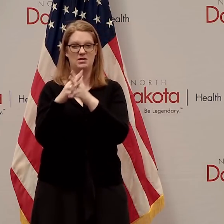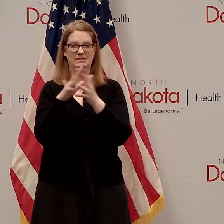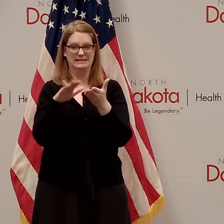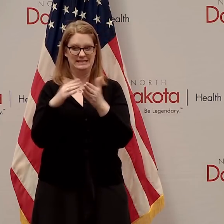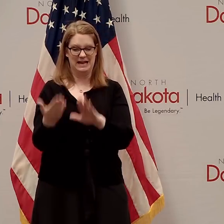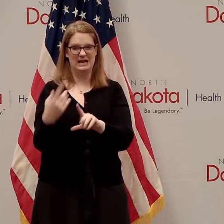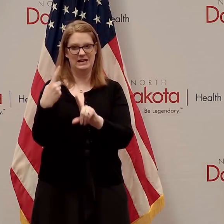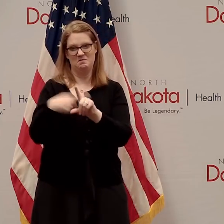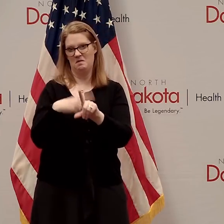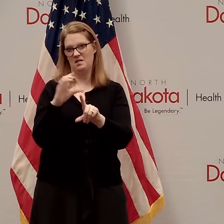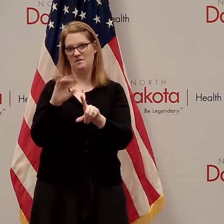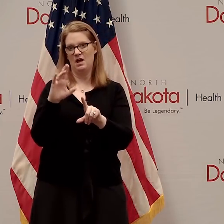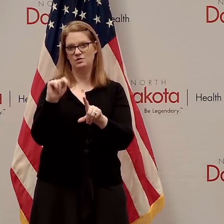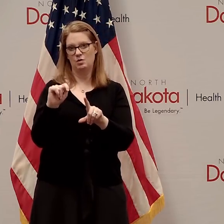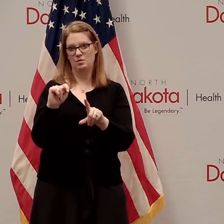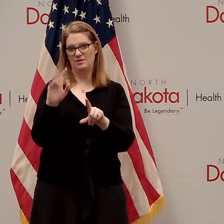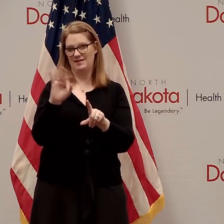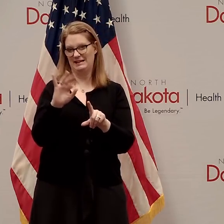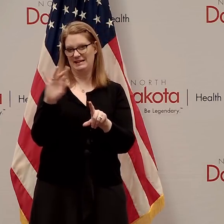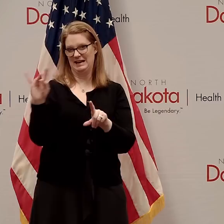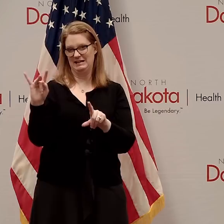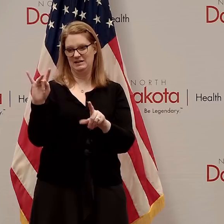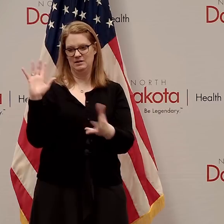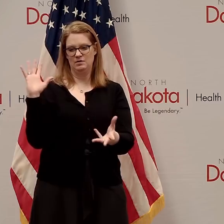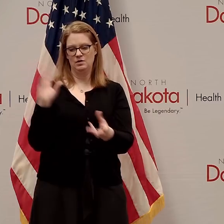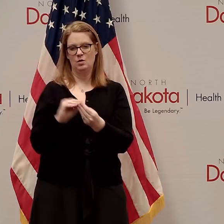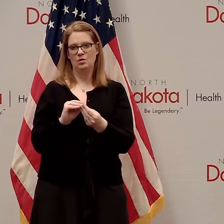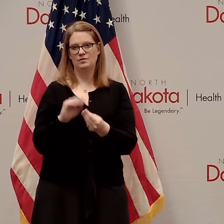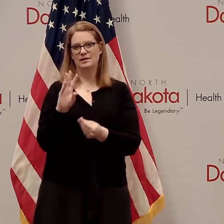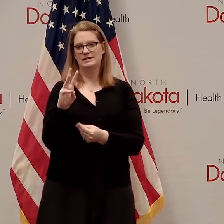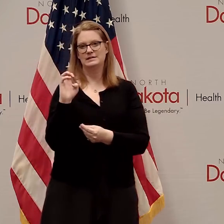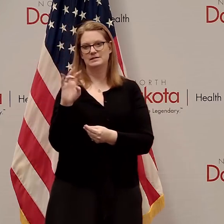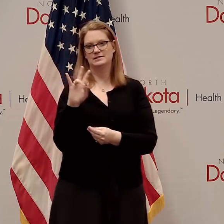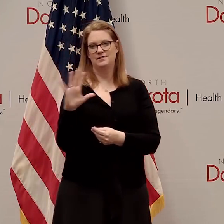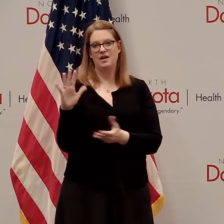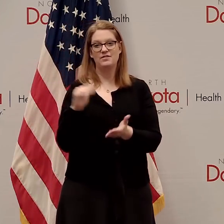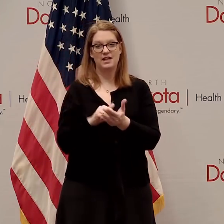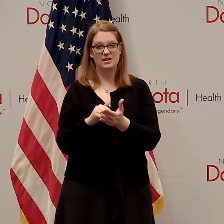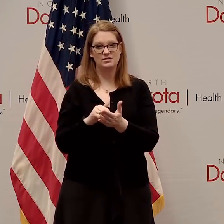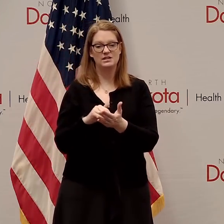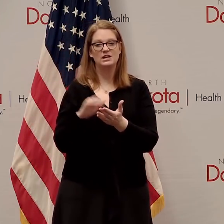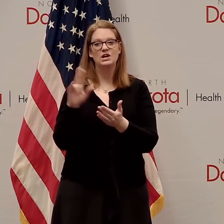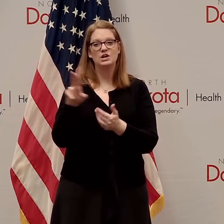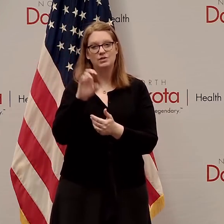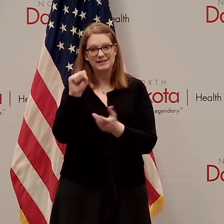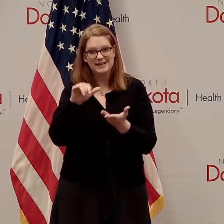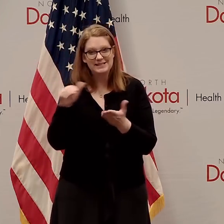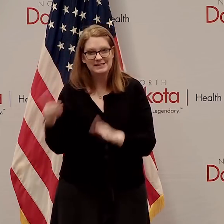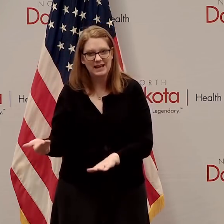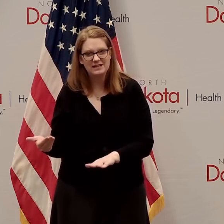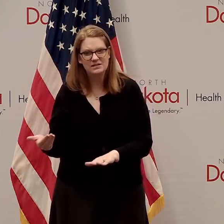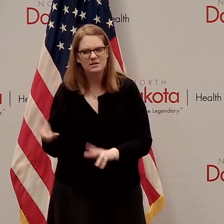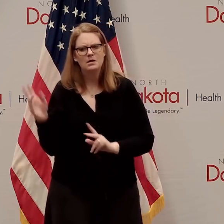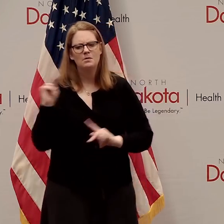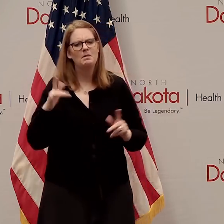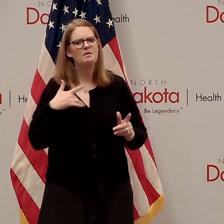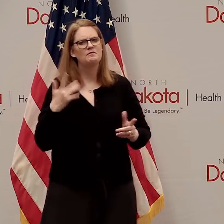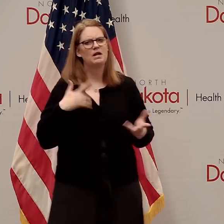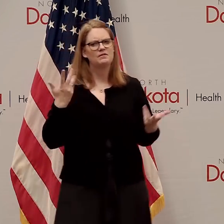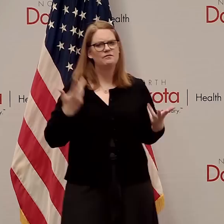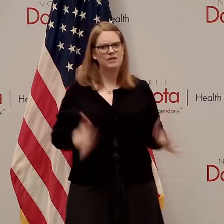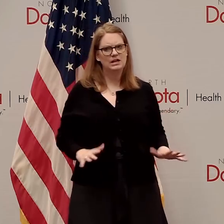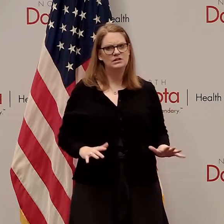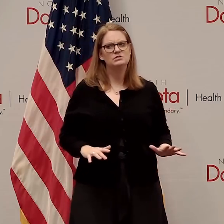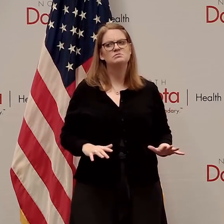October 1918 itself, out of a total of 675,000 US deaths. People thought it was over. That wave passed